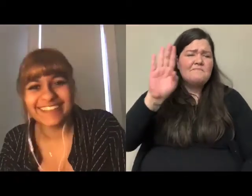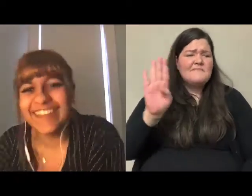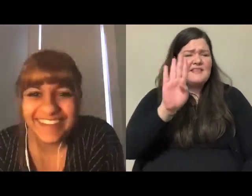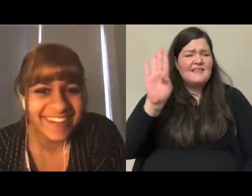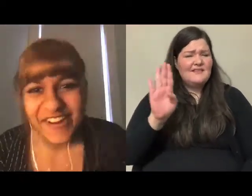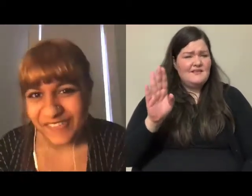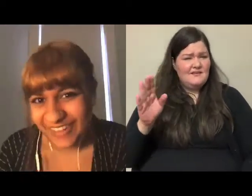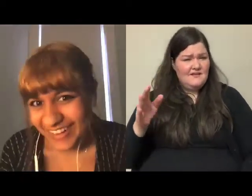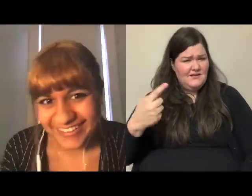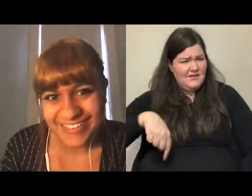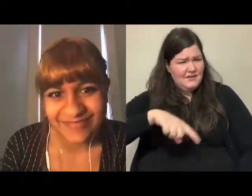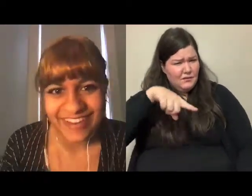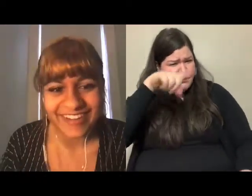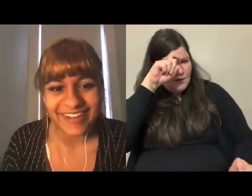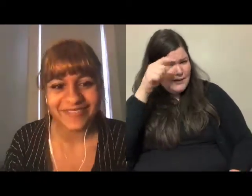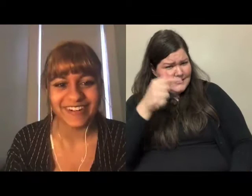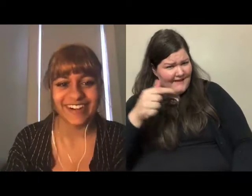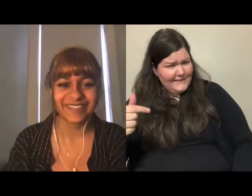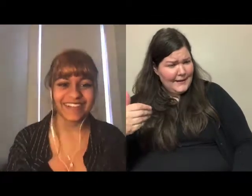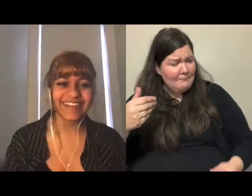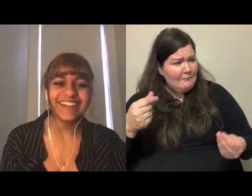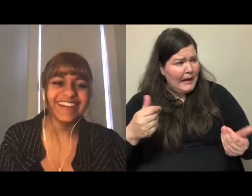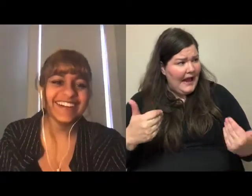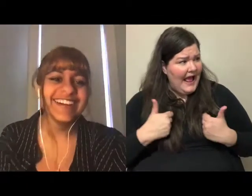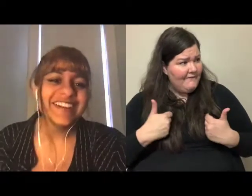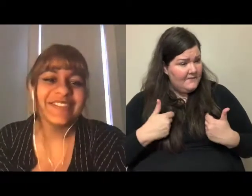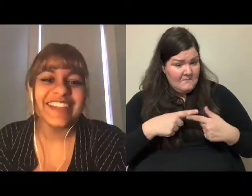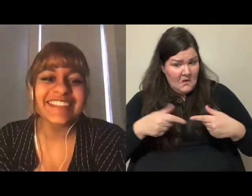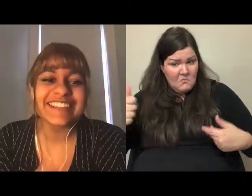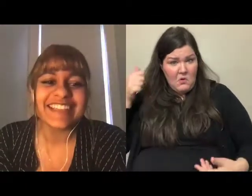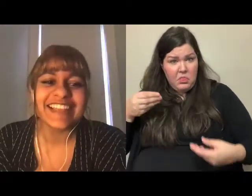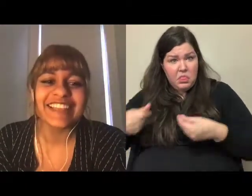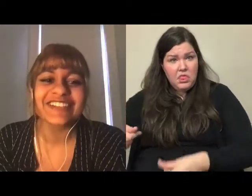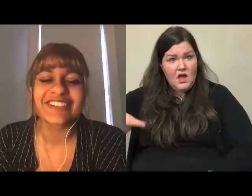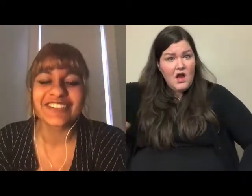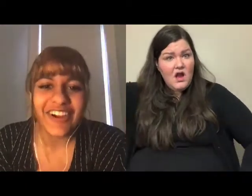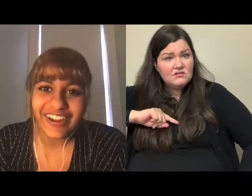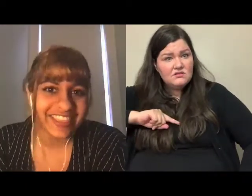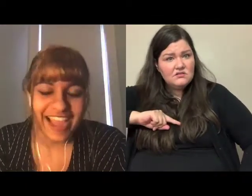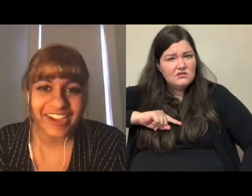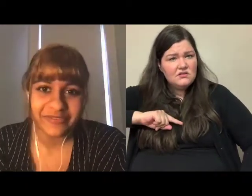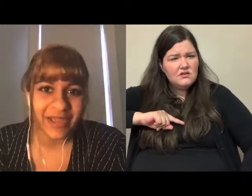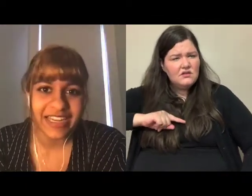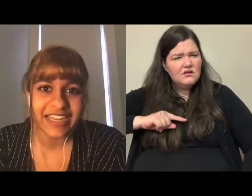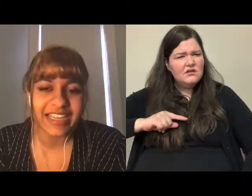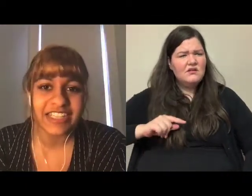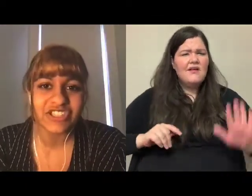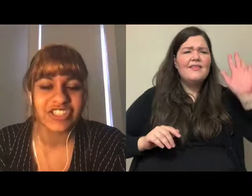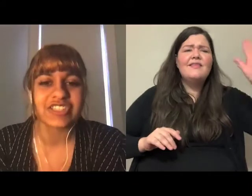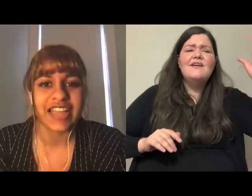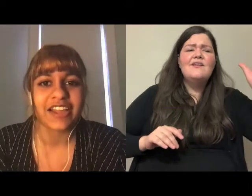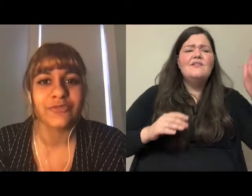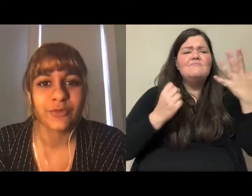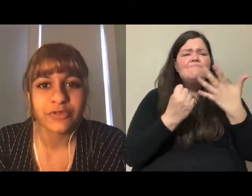What? Where did this money come from? We can see that there's not a lack of money. It's